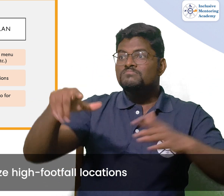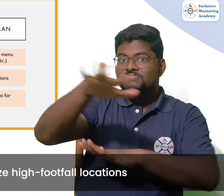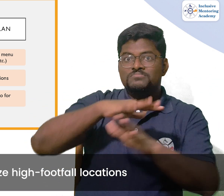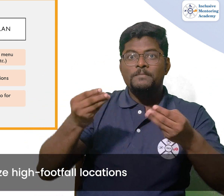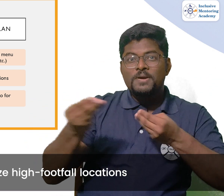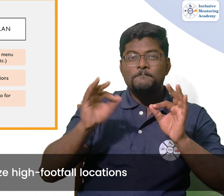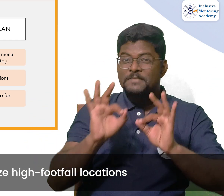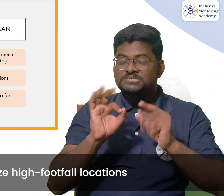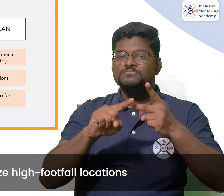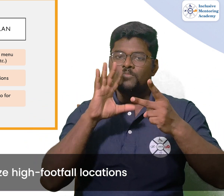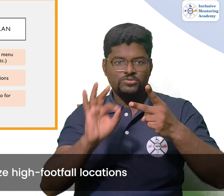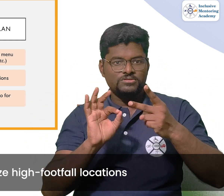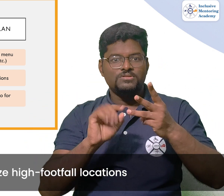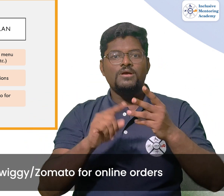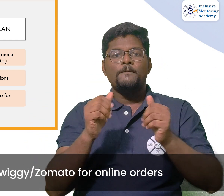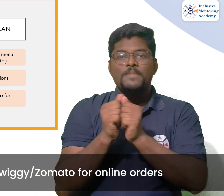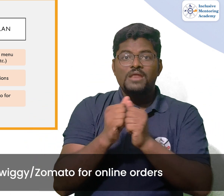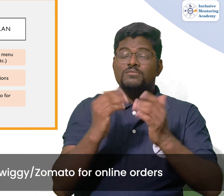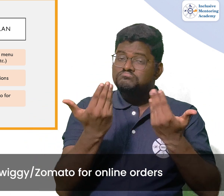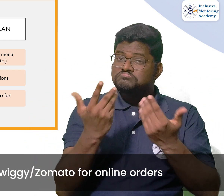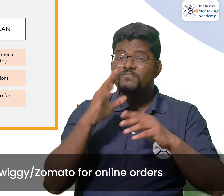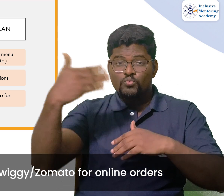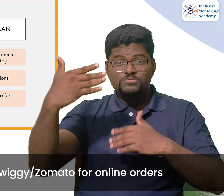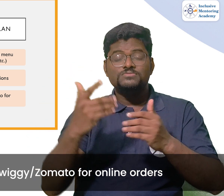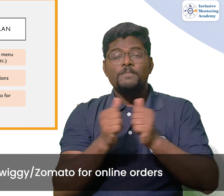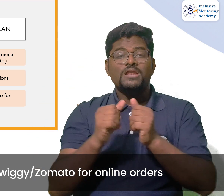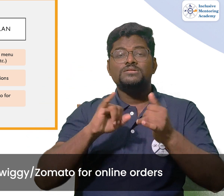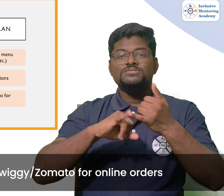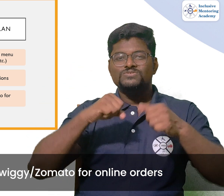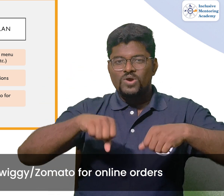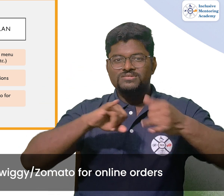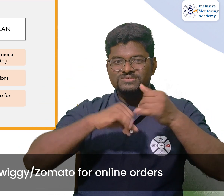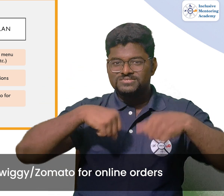Optimize high footfall locations. Partner with